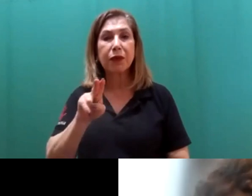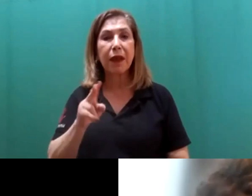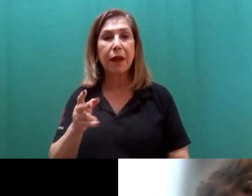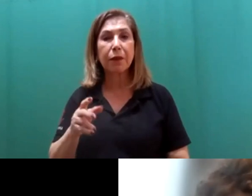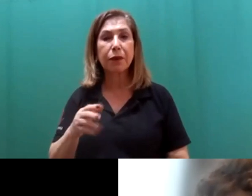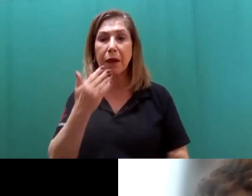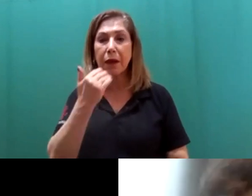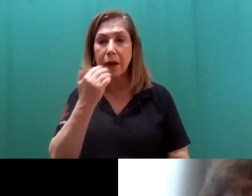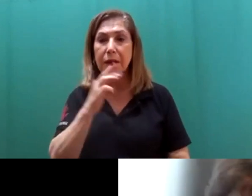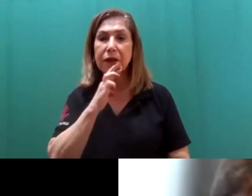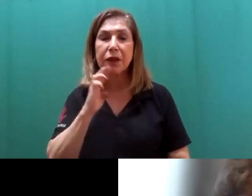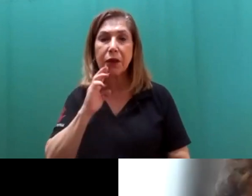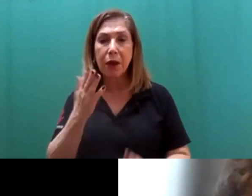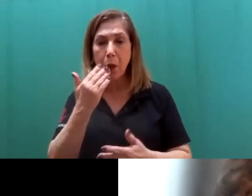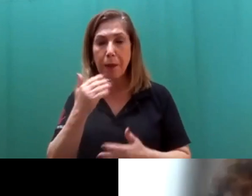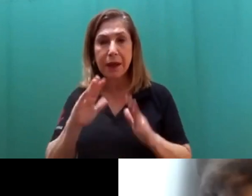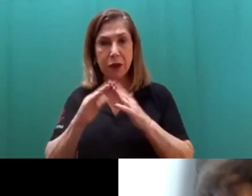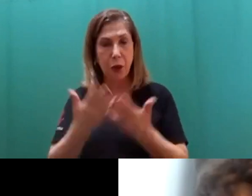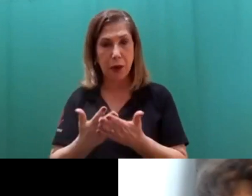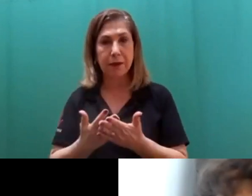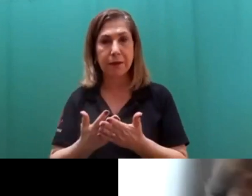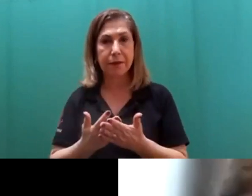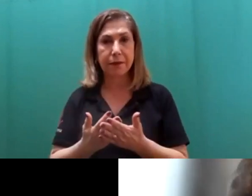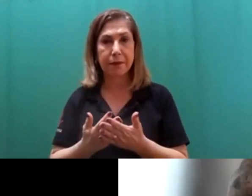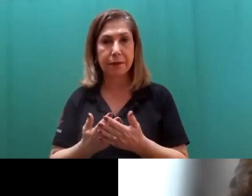you have a huge power to